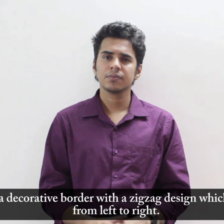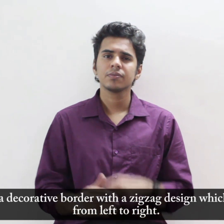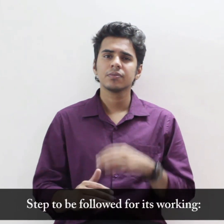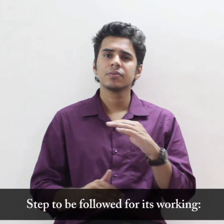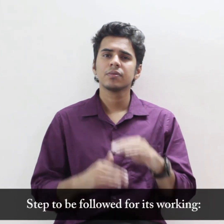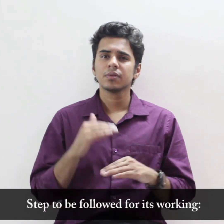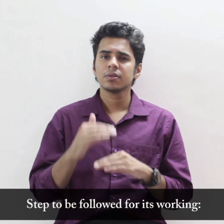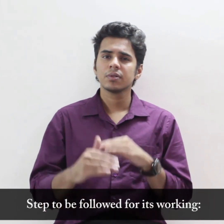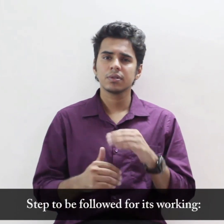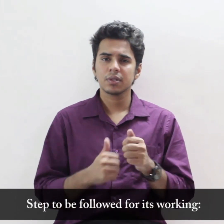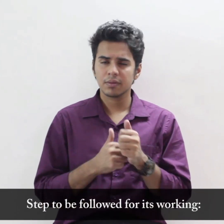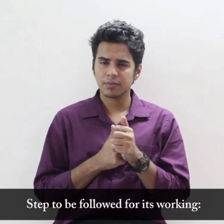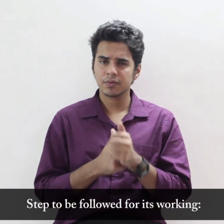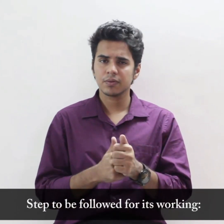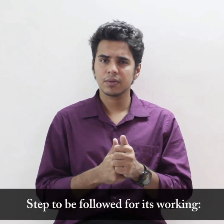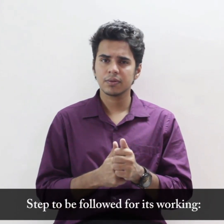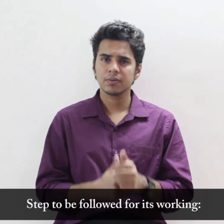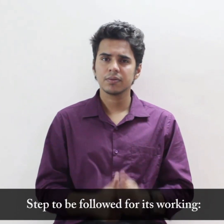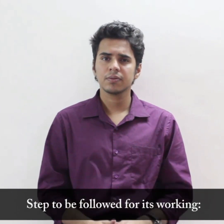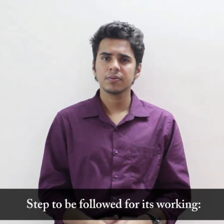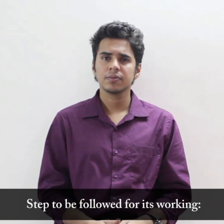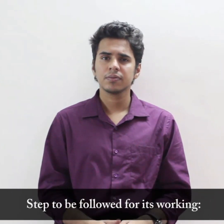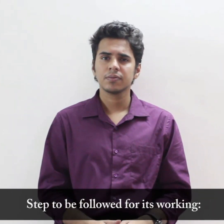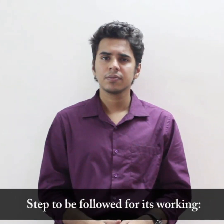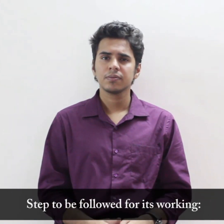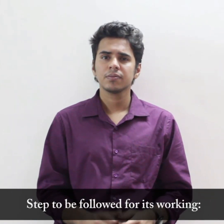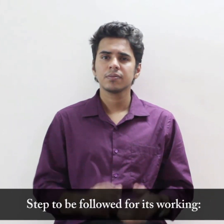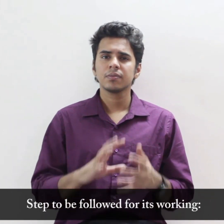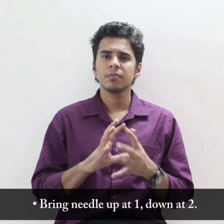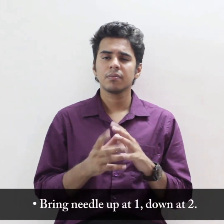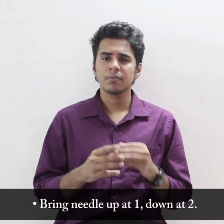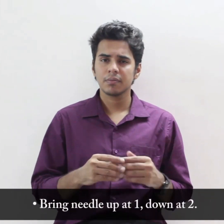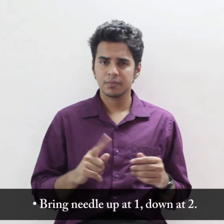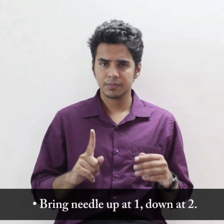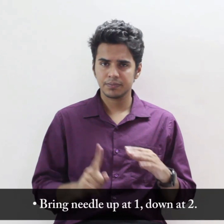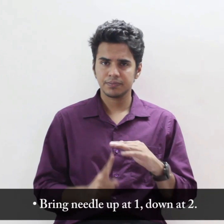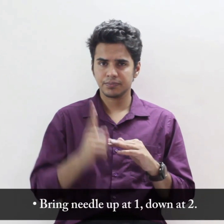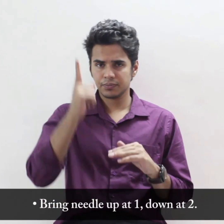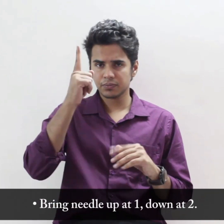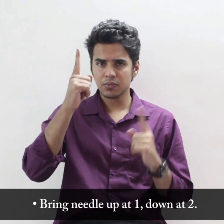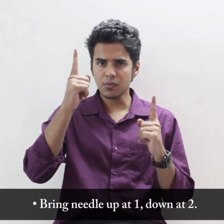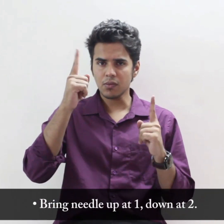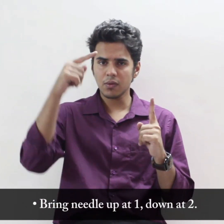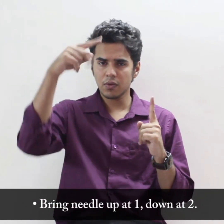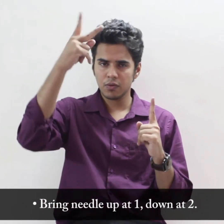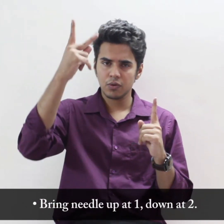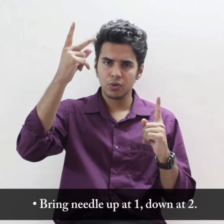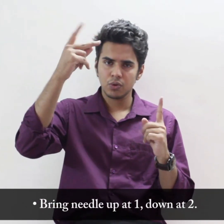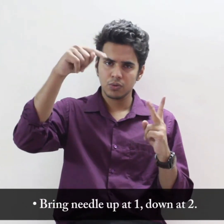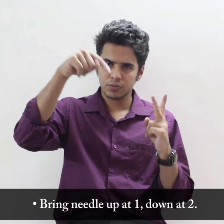Steps to be followed for its working. Bring needle up at 1, down at 2.